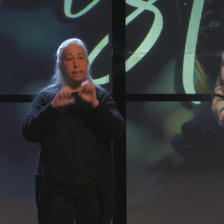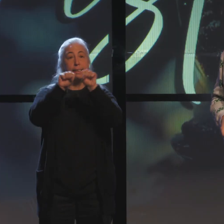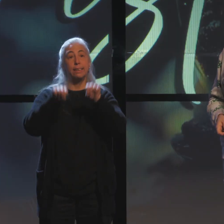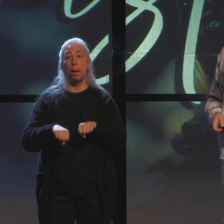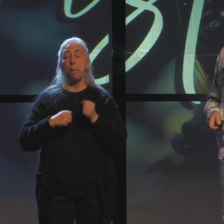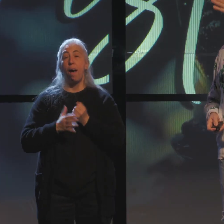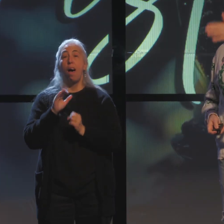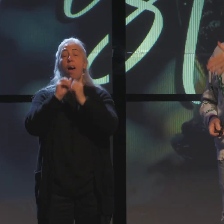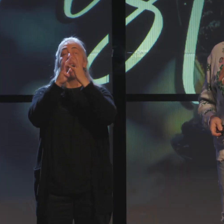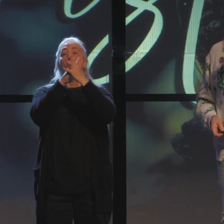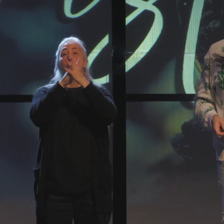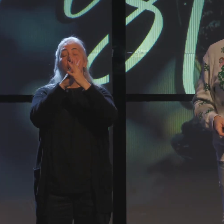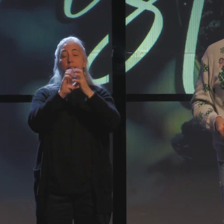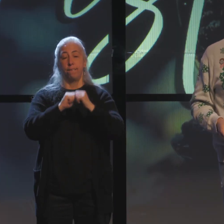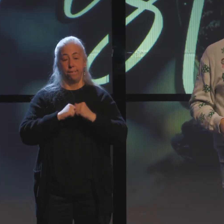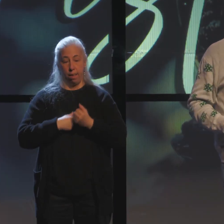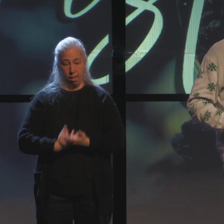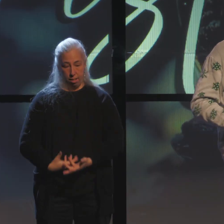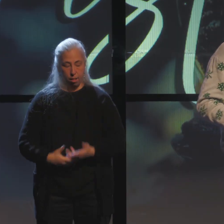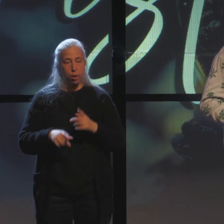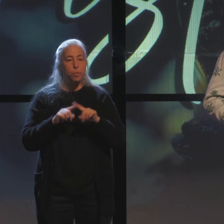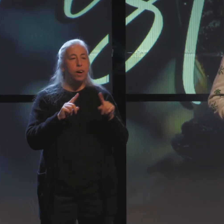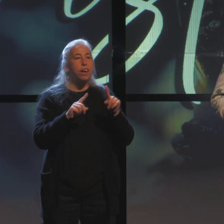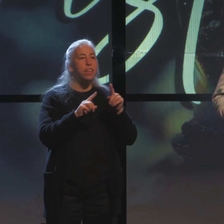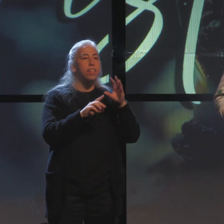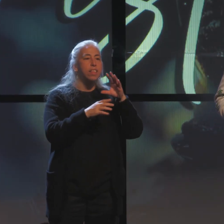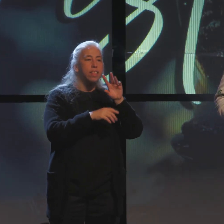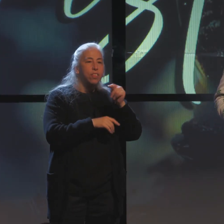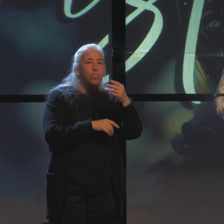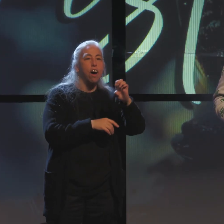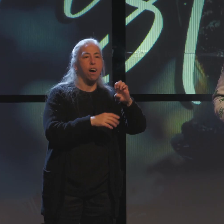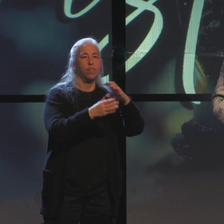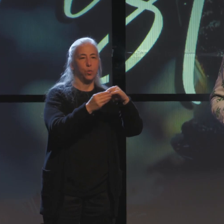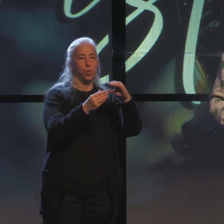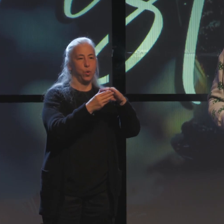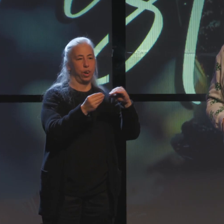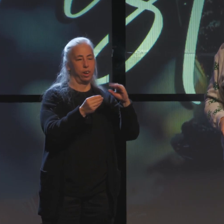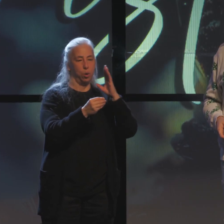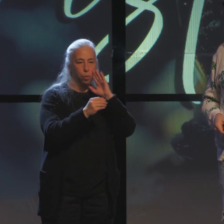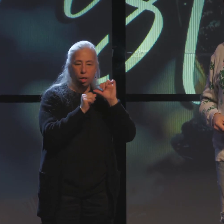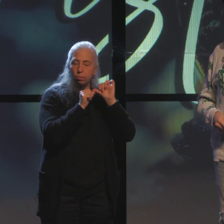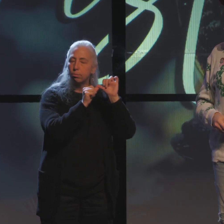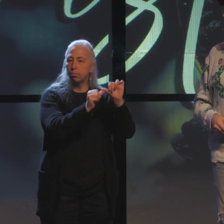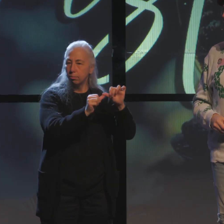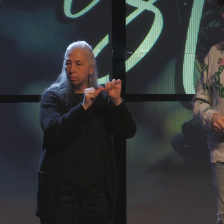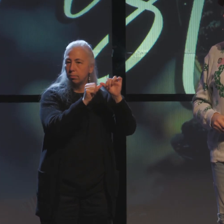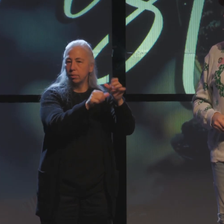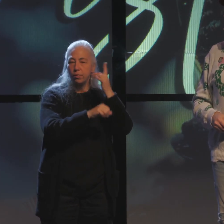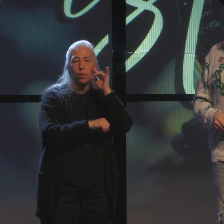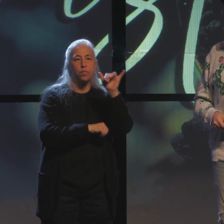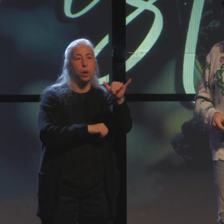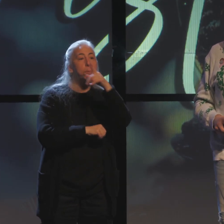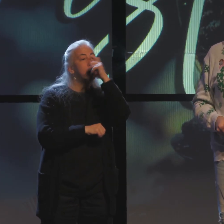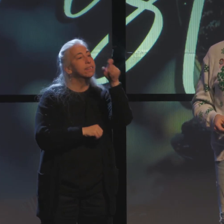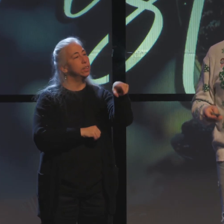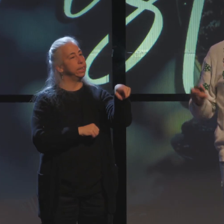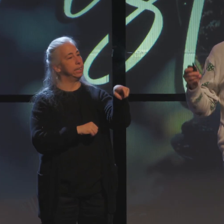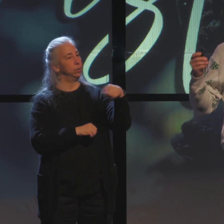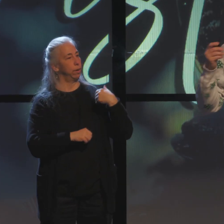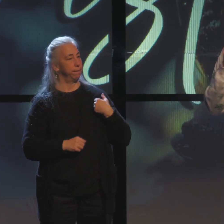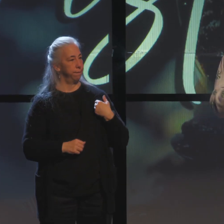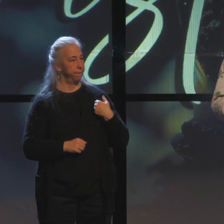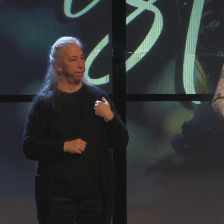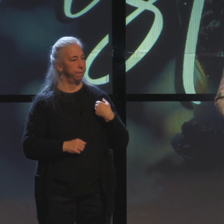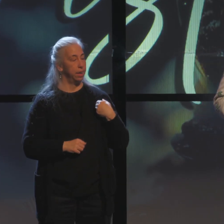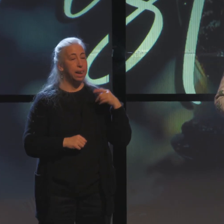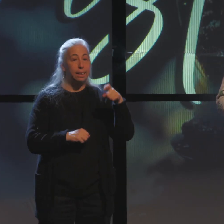the story will continue to be told, not because it's nostalgic, but because it's necessary. It's necessary for us